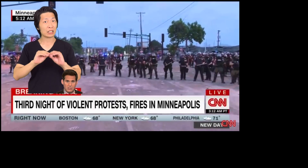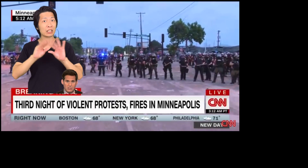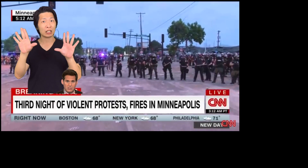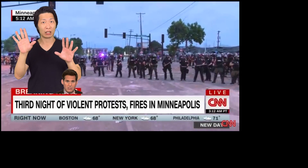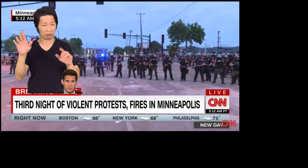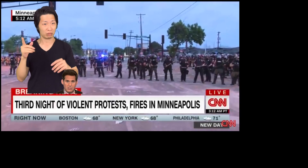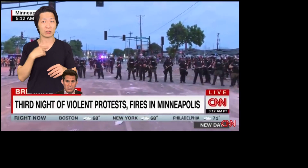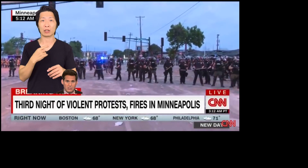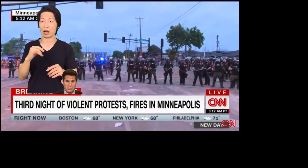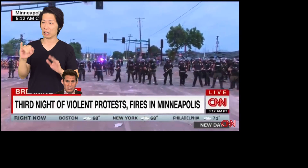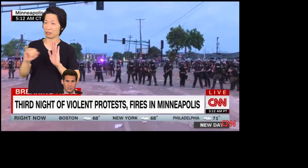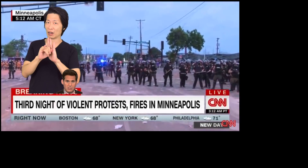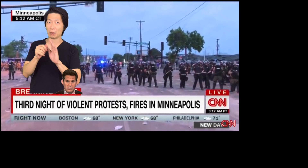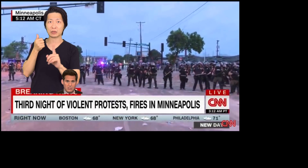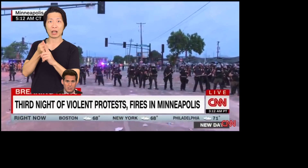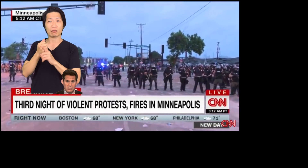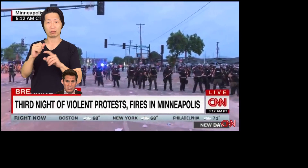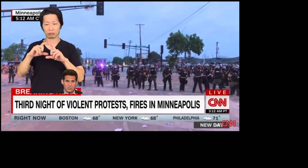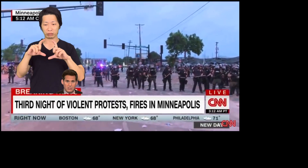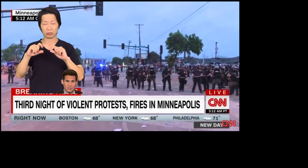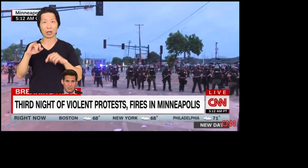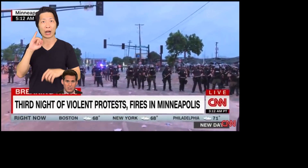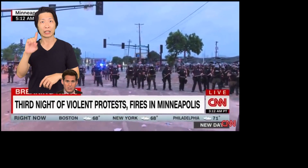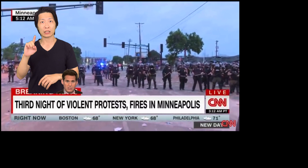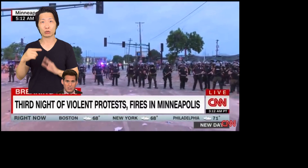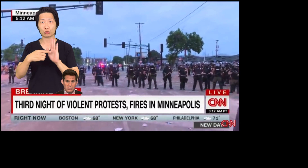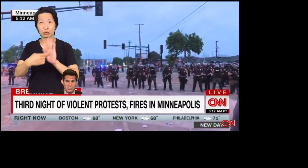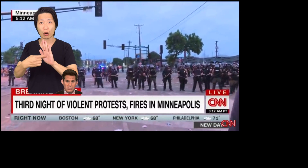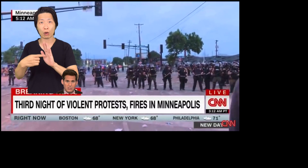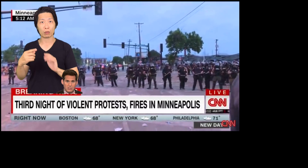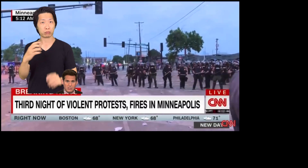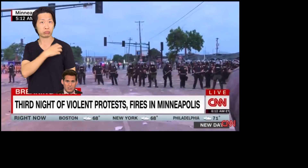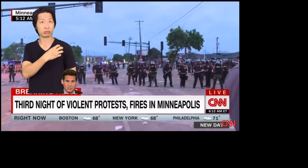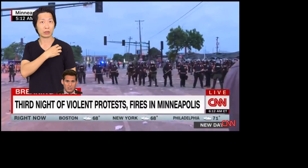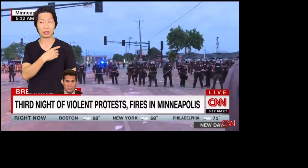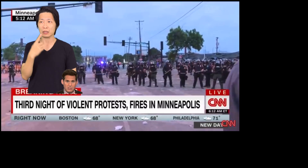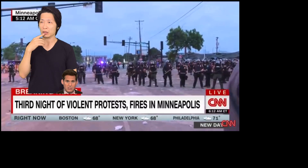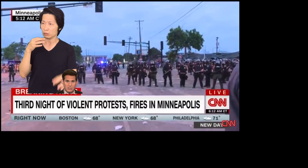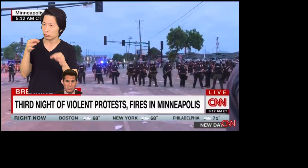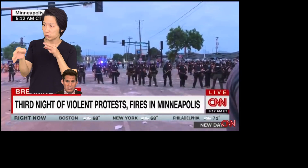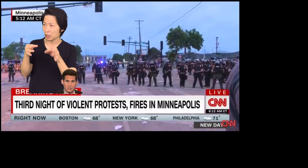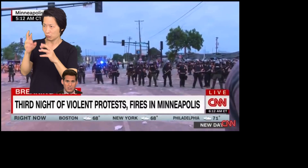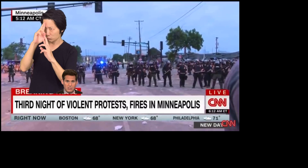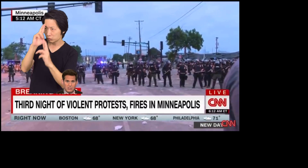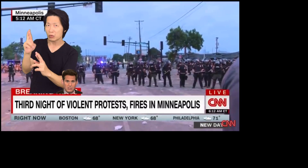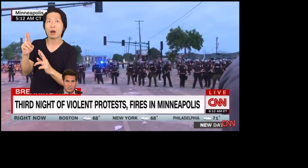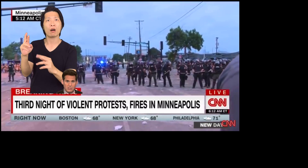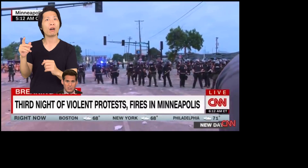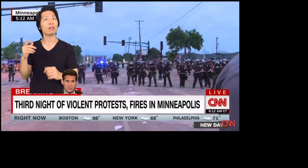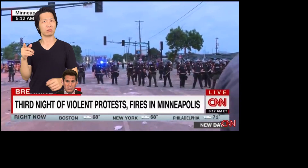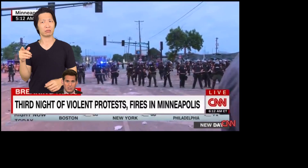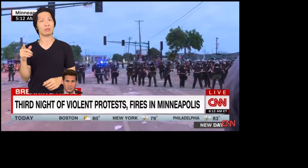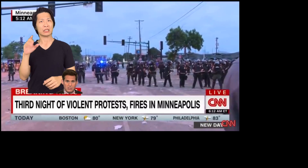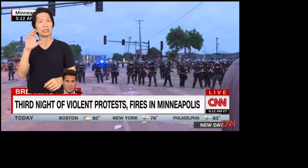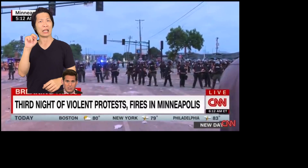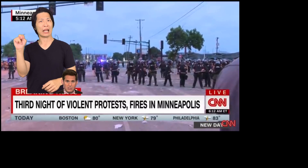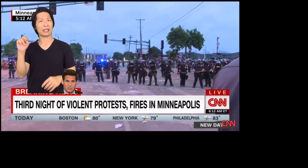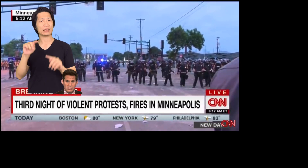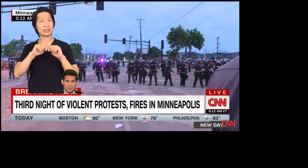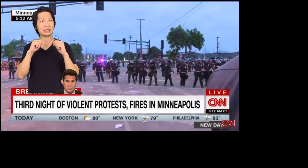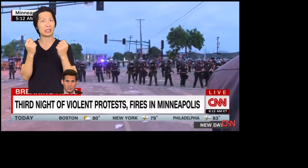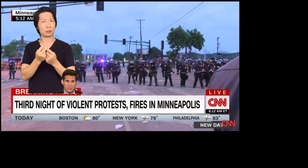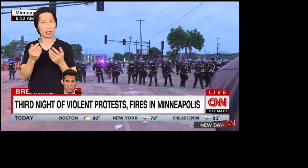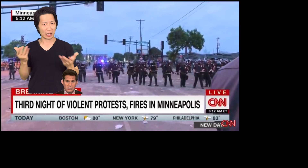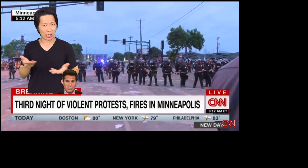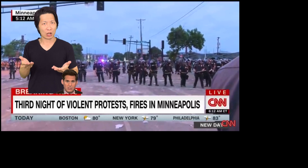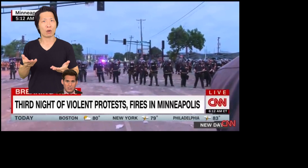himself as a reporter. He was respectfully explaining to the state police that our CNN team